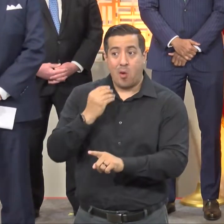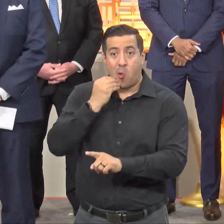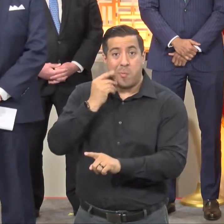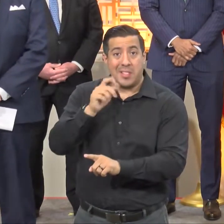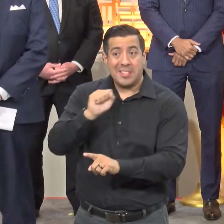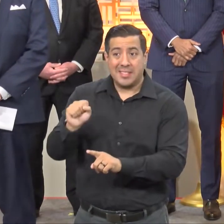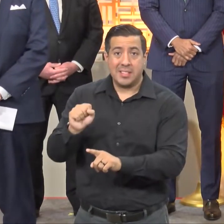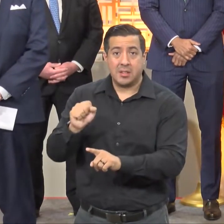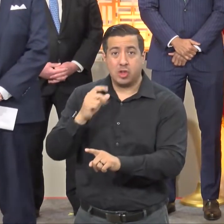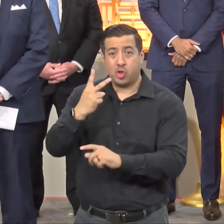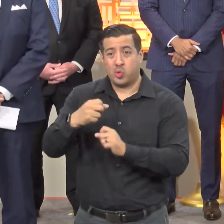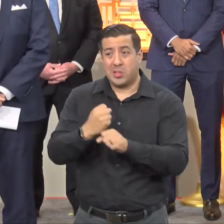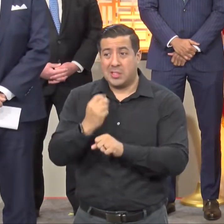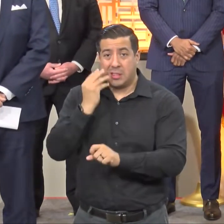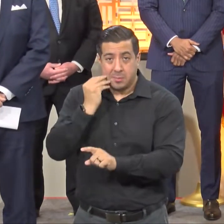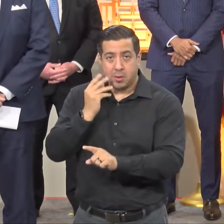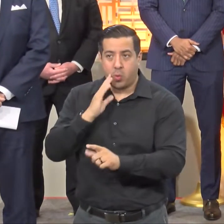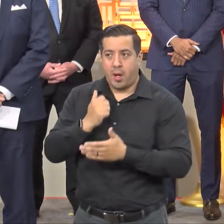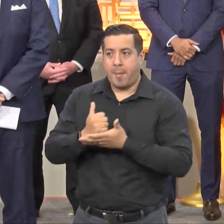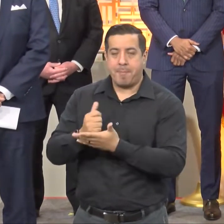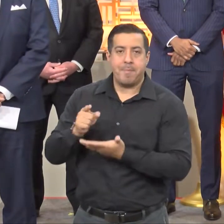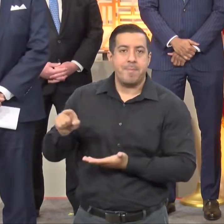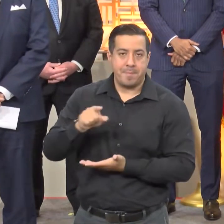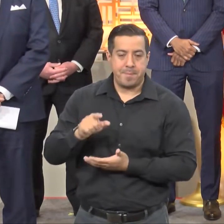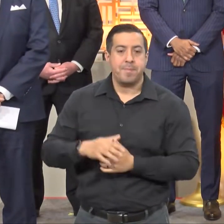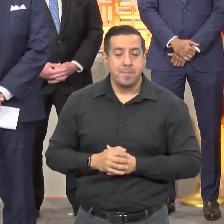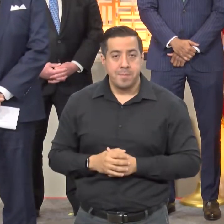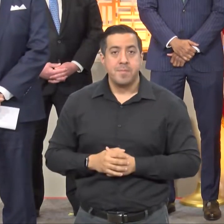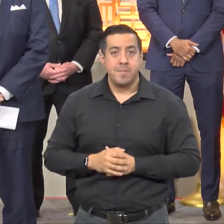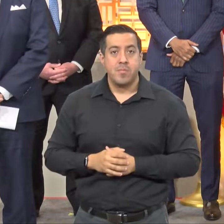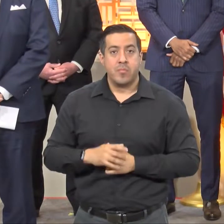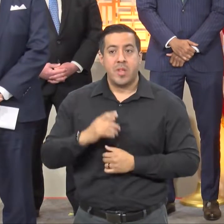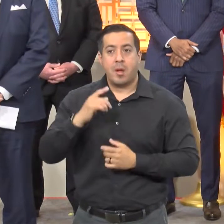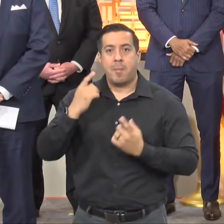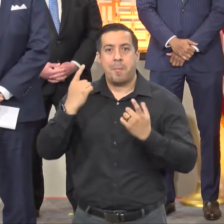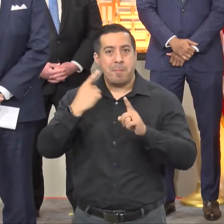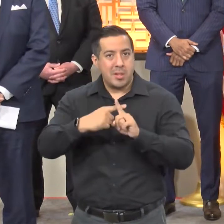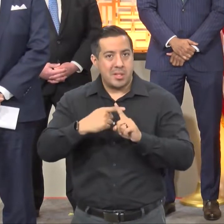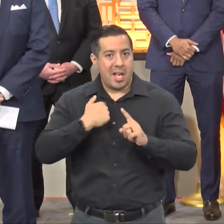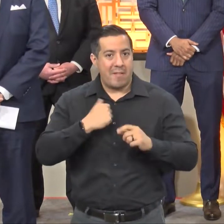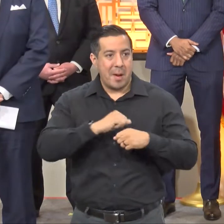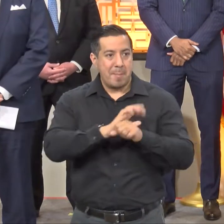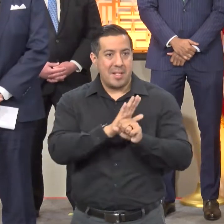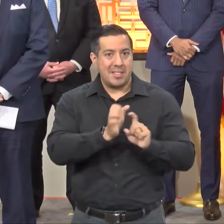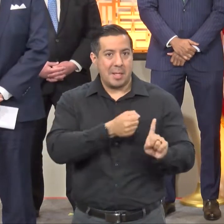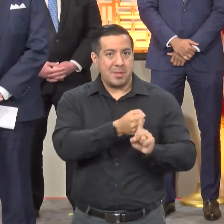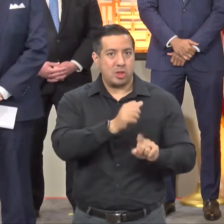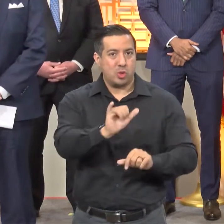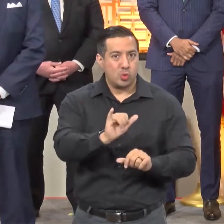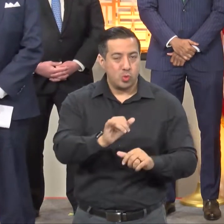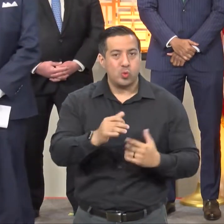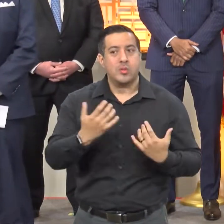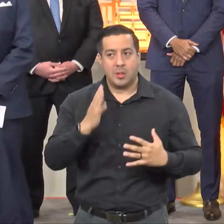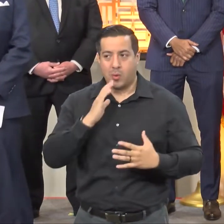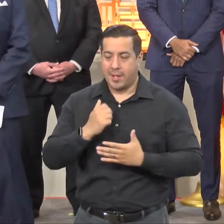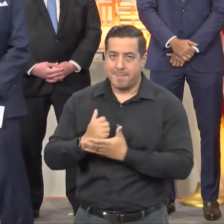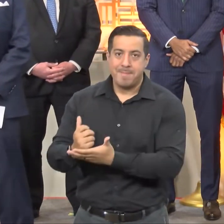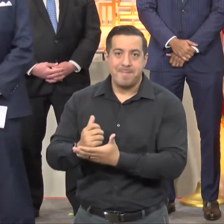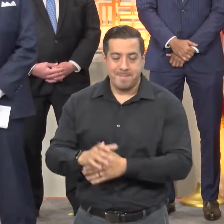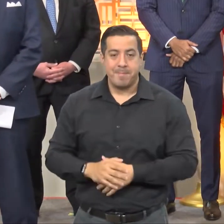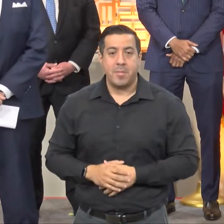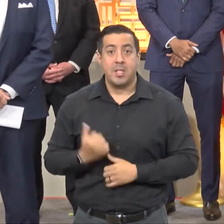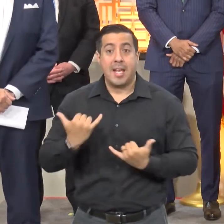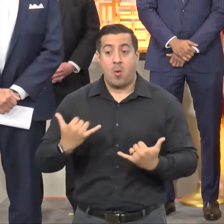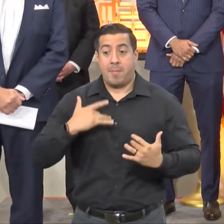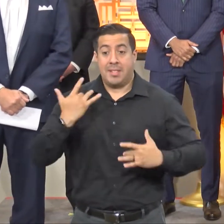in just 2 years, and to do so during a pandemic. Today, I'm excited to stand here